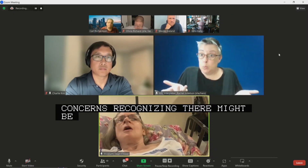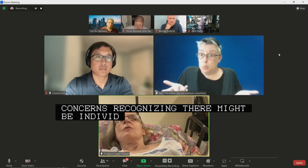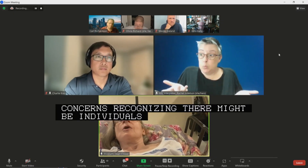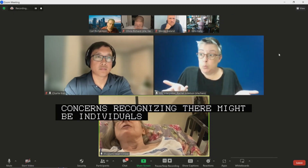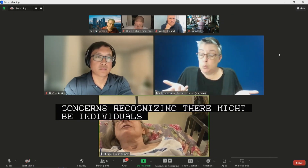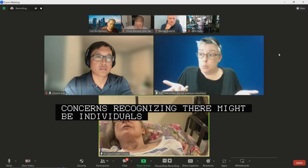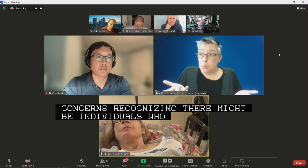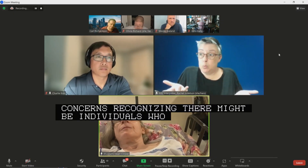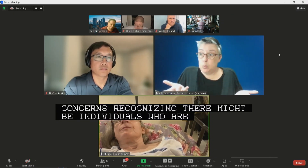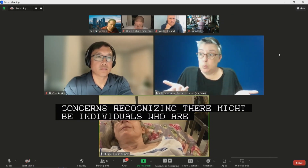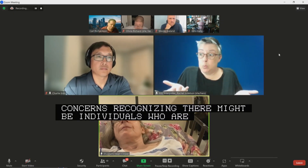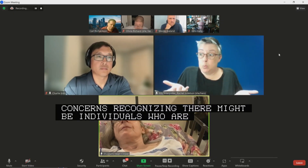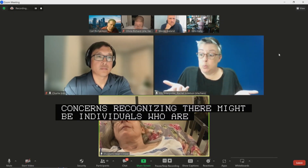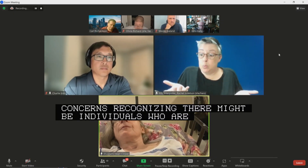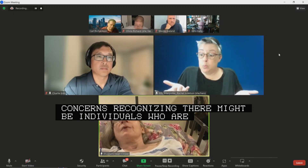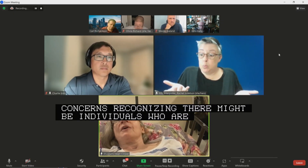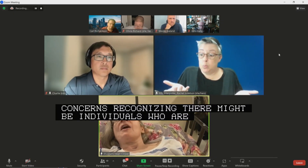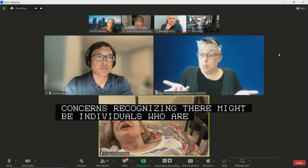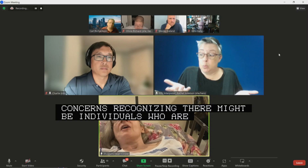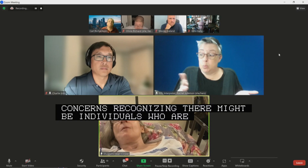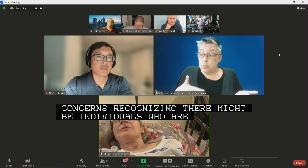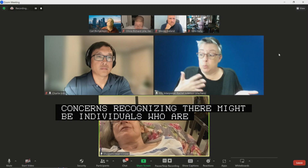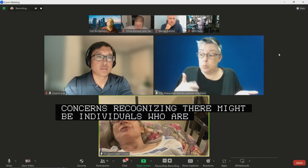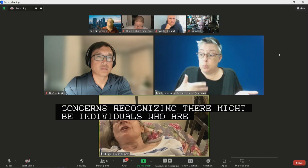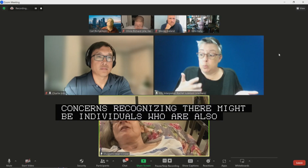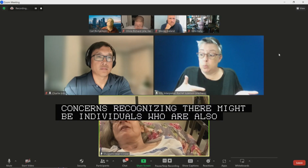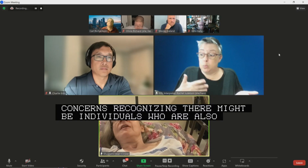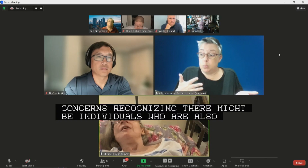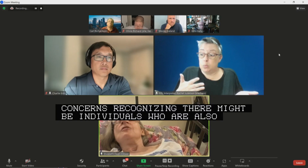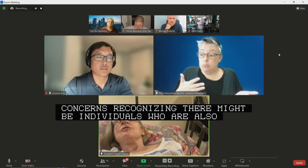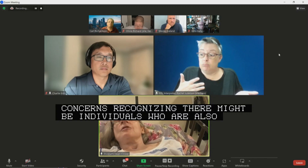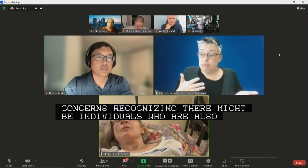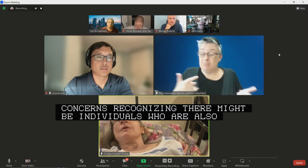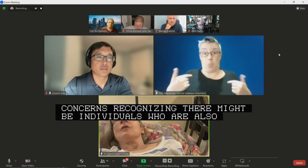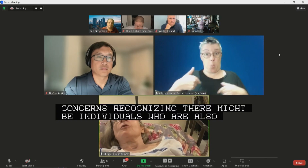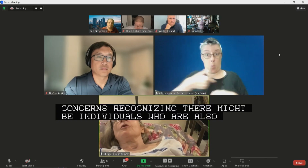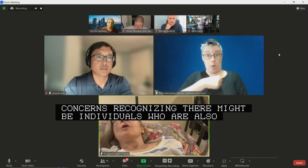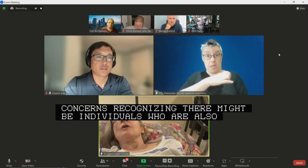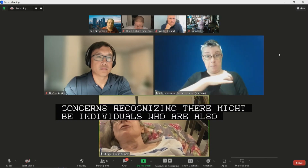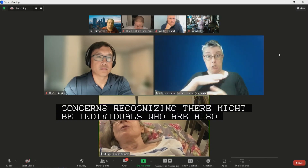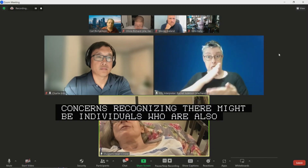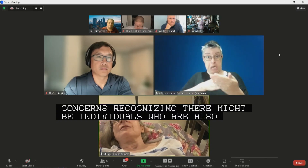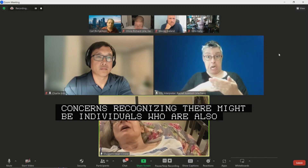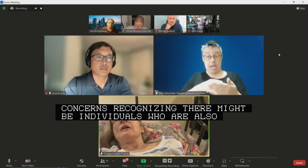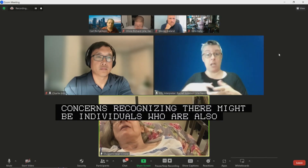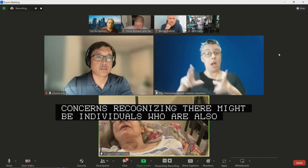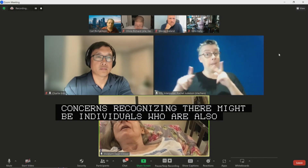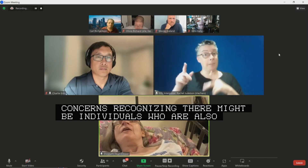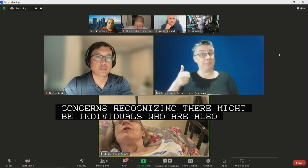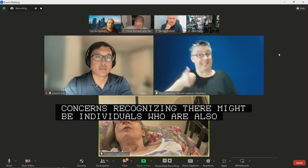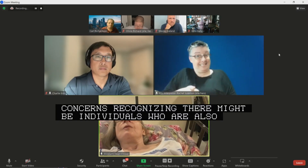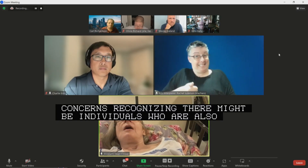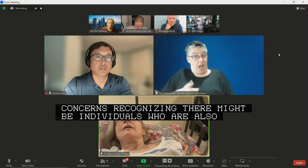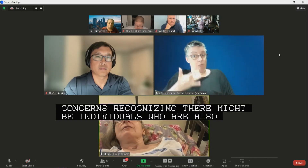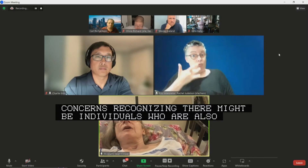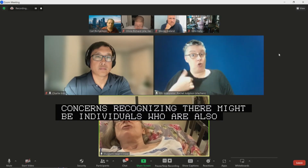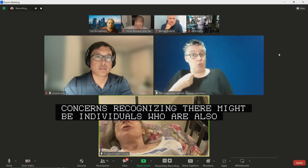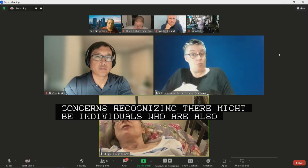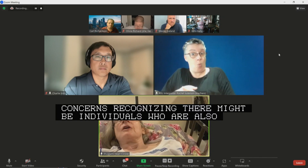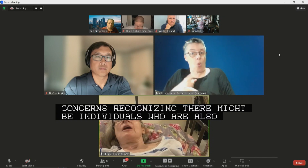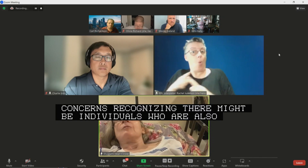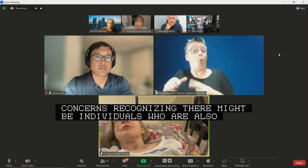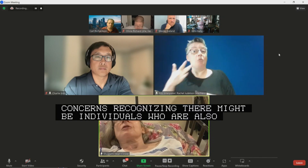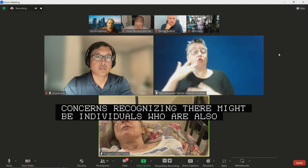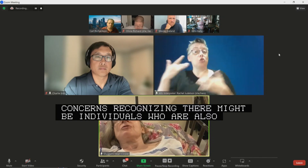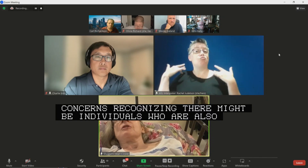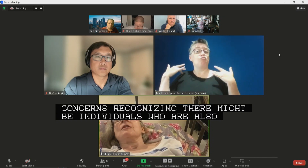do not want to support our opposition to the bill or want to abstain. I have chaired